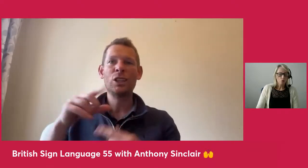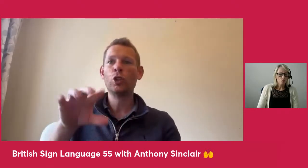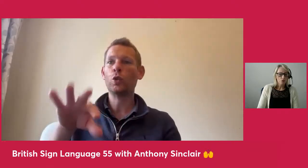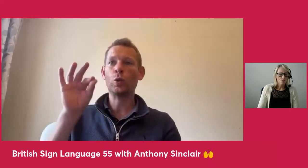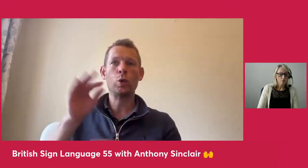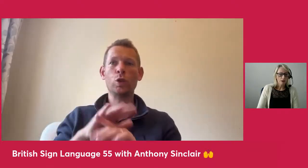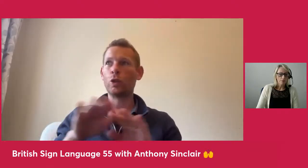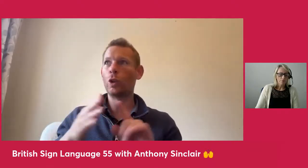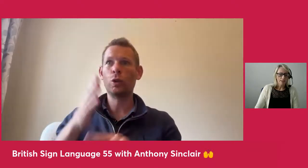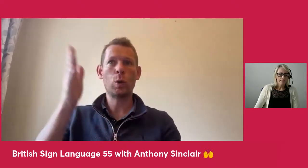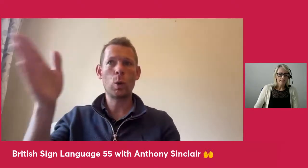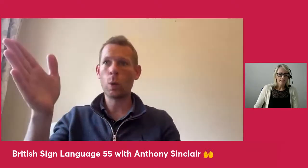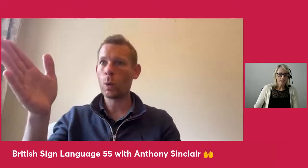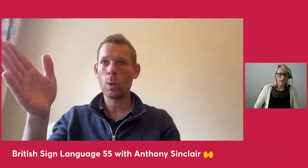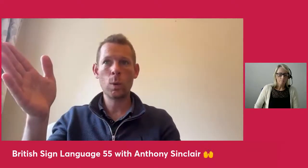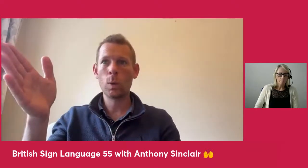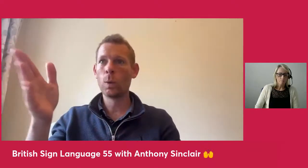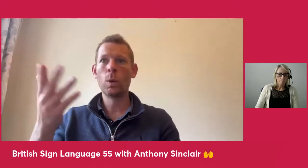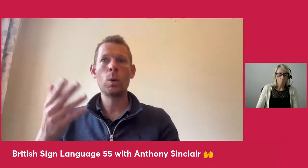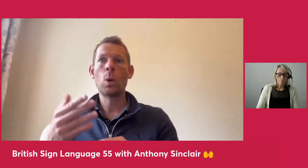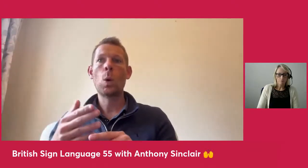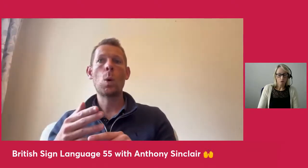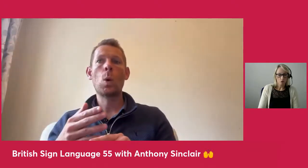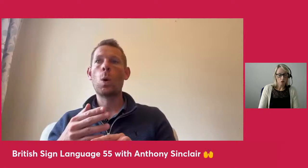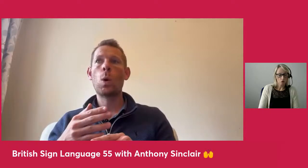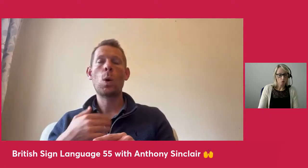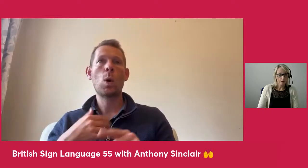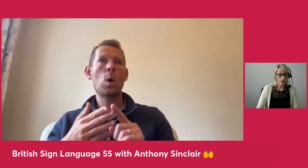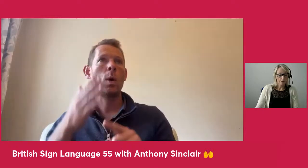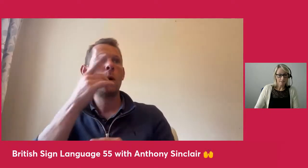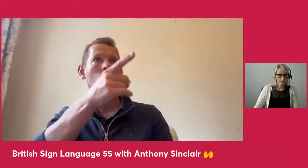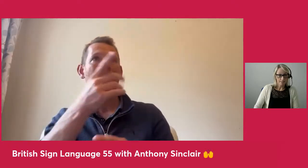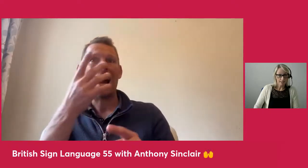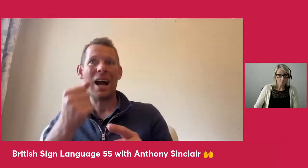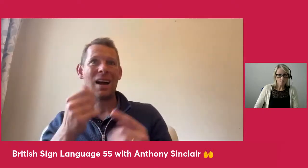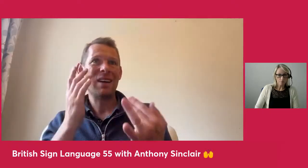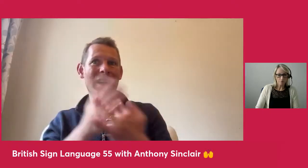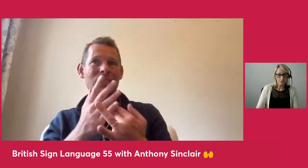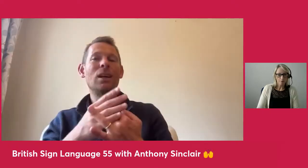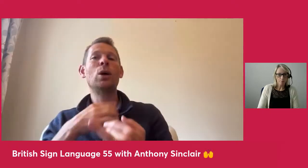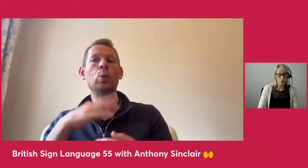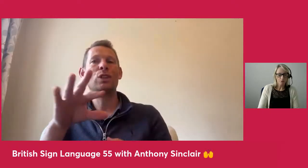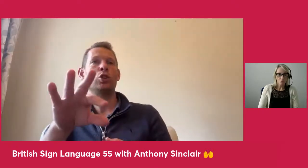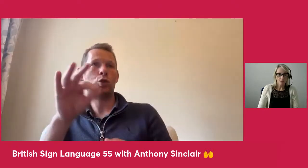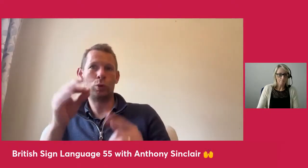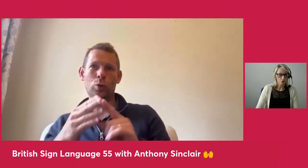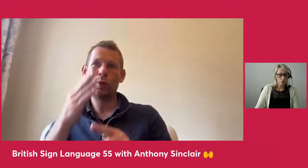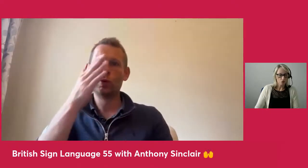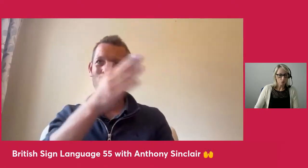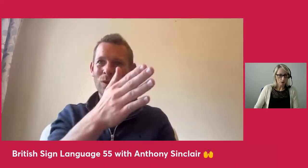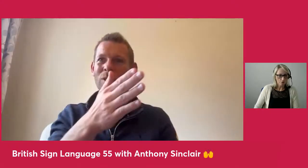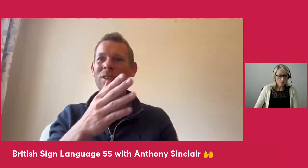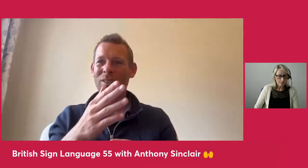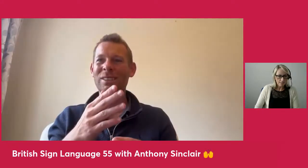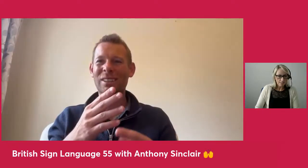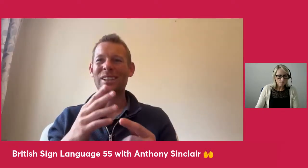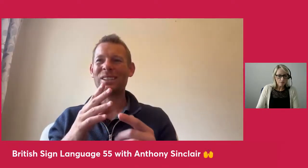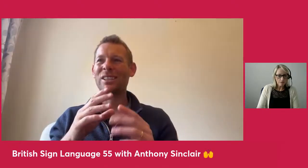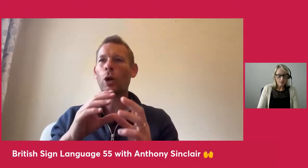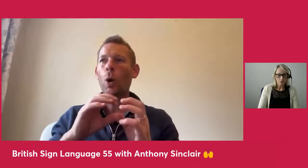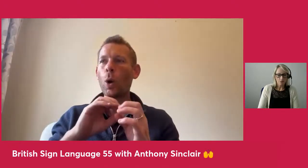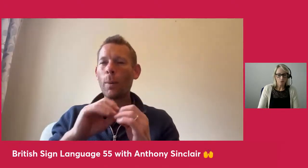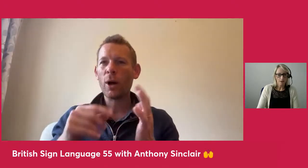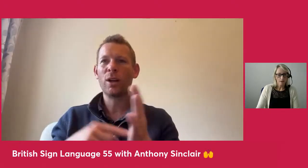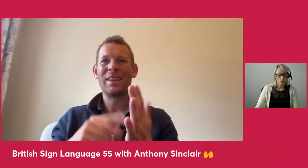If you go to an event, you can go there and it's accessible, but for a deaf person, they have to choose whether it's